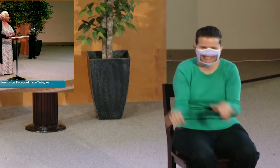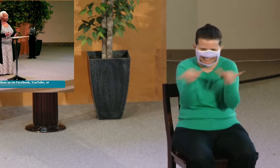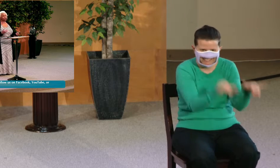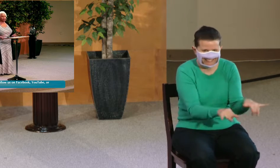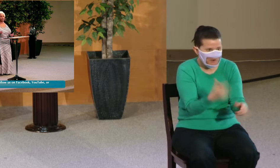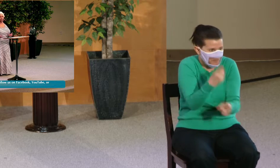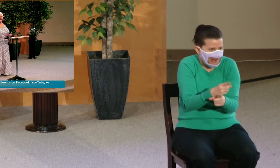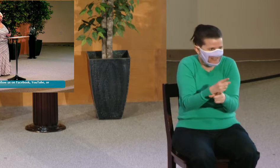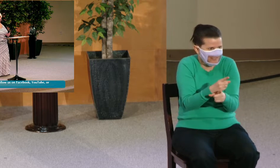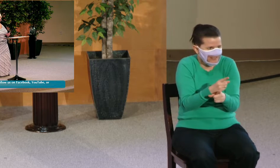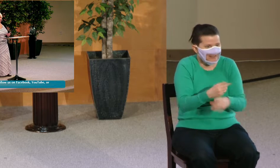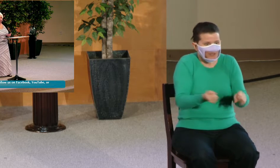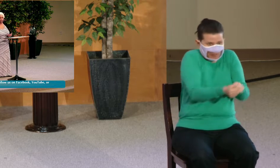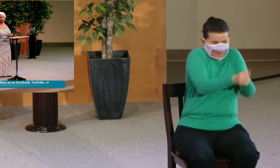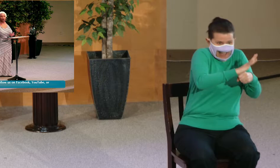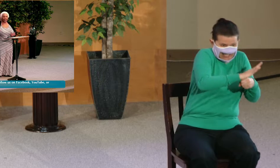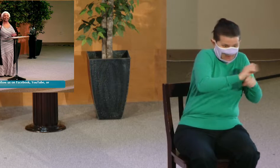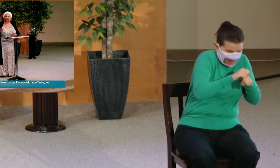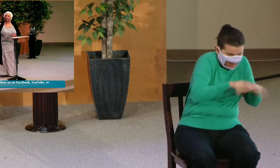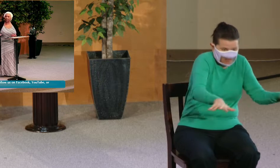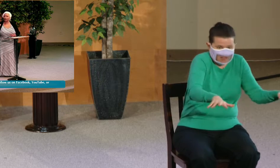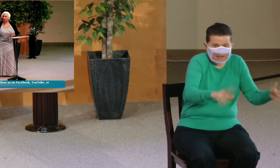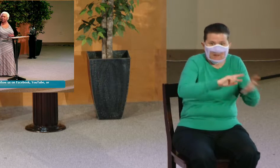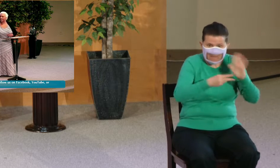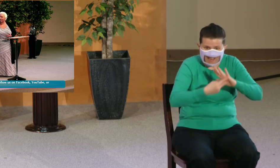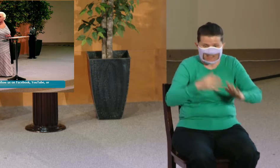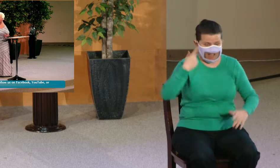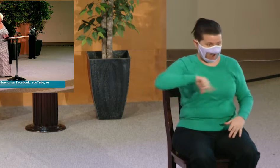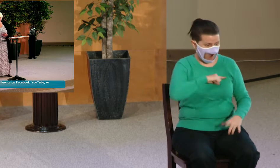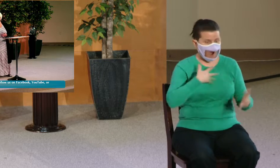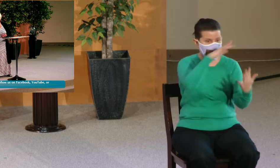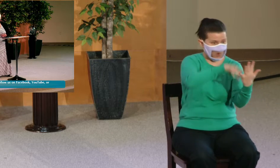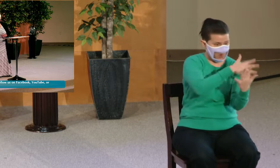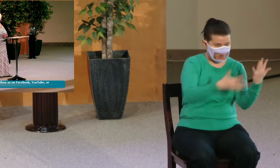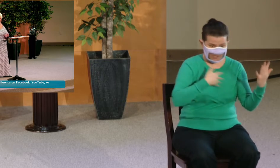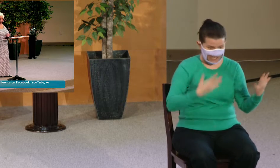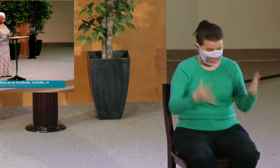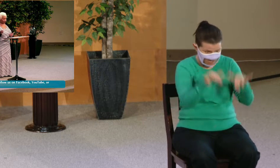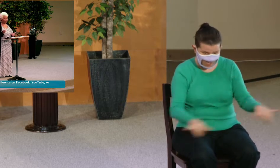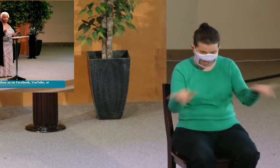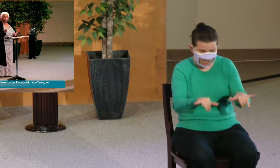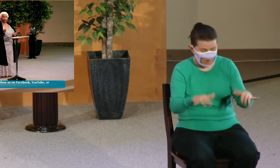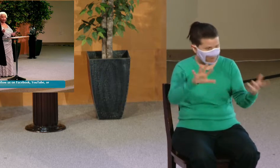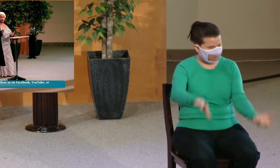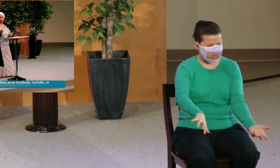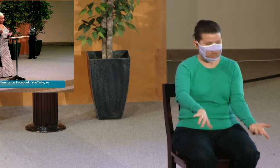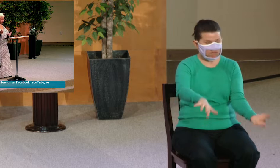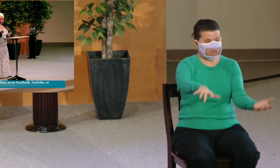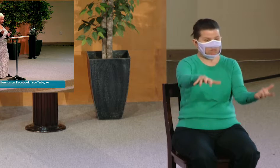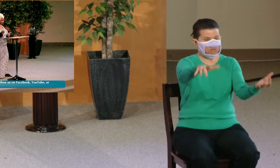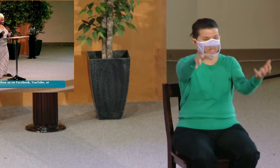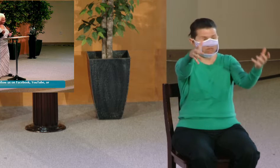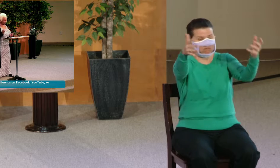it disrupted our routines. We had to figure things out all over again. And we were not happy campers about